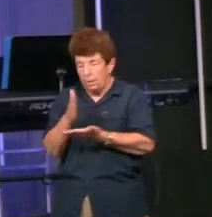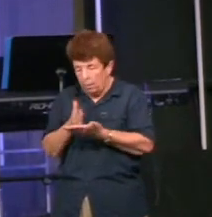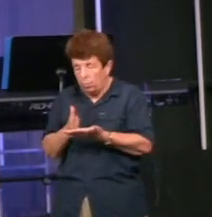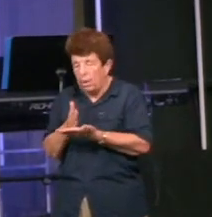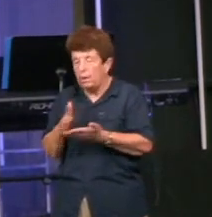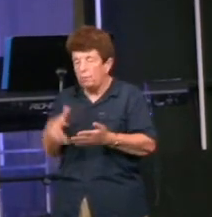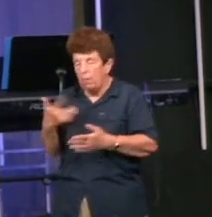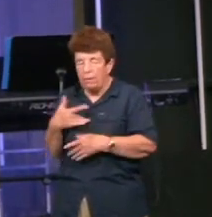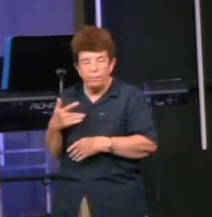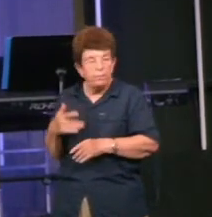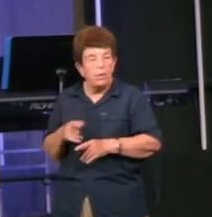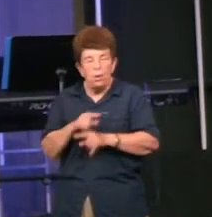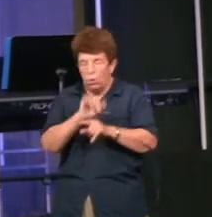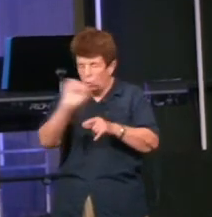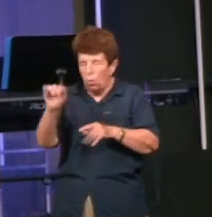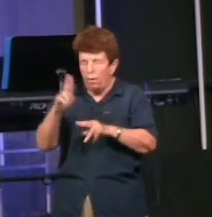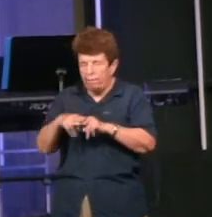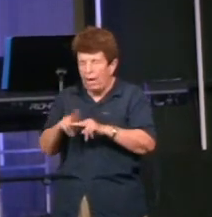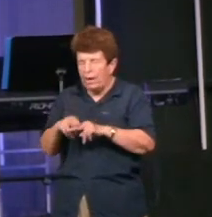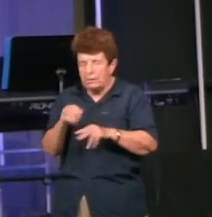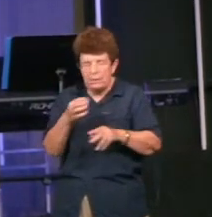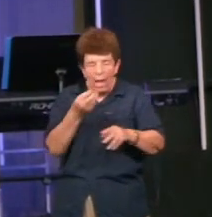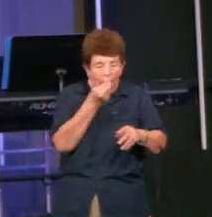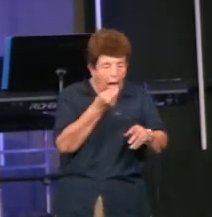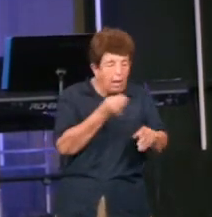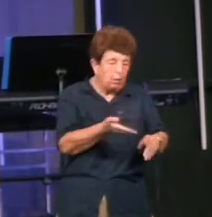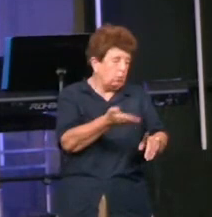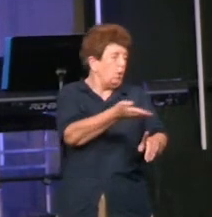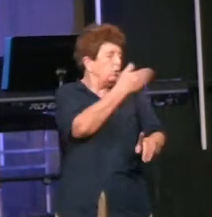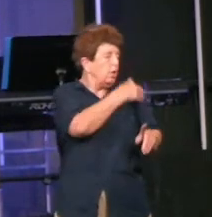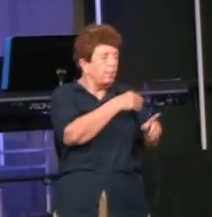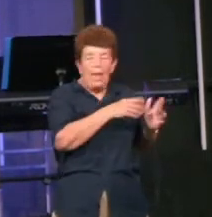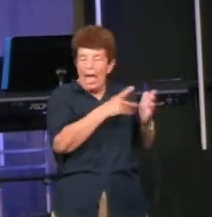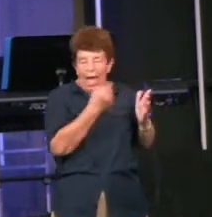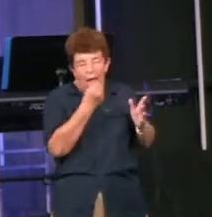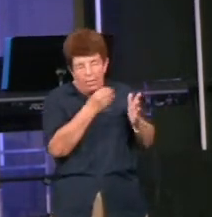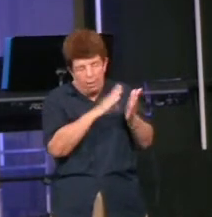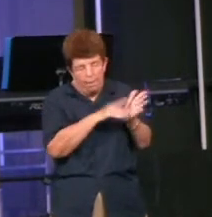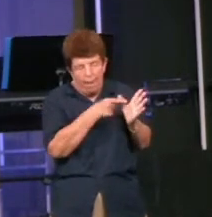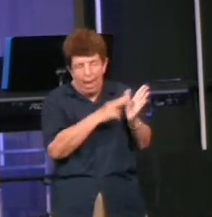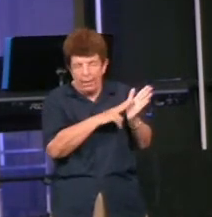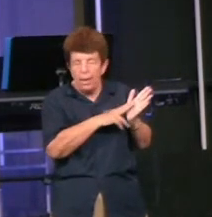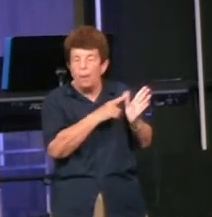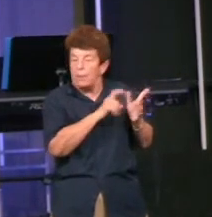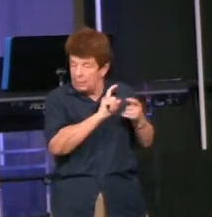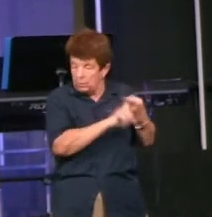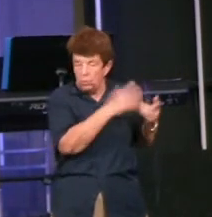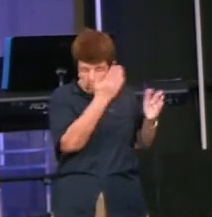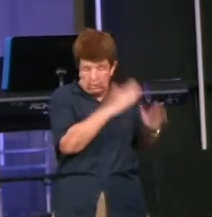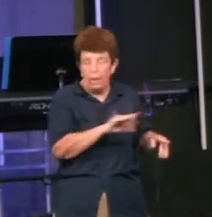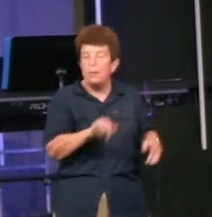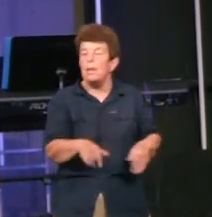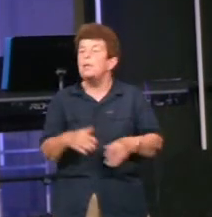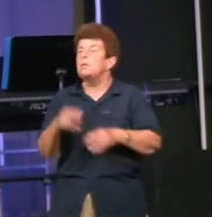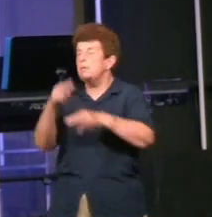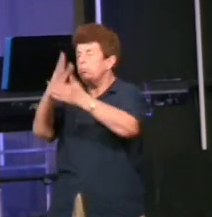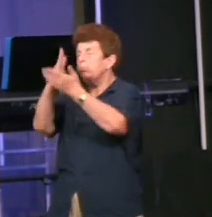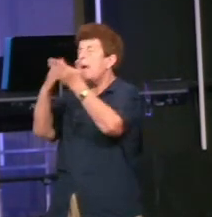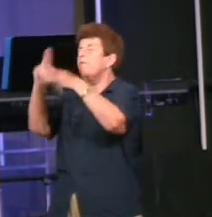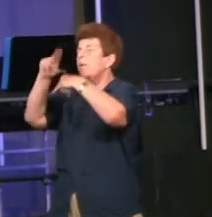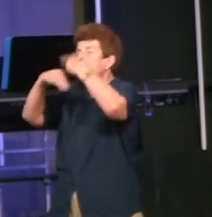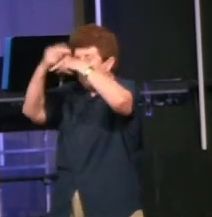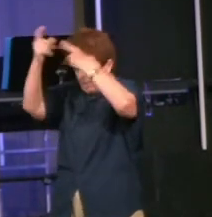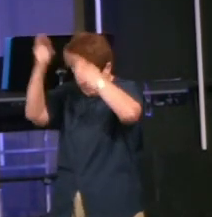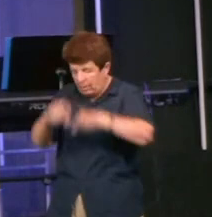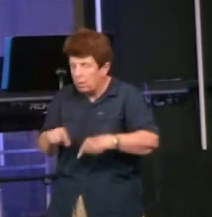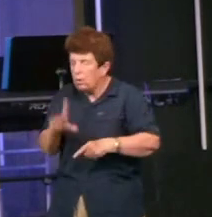life. Your fathers ate the manna in the wilderness and they died. This is the bread that comes down from heaven so that